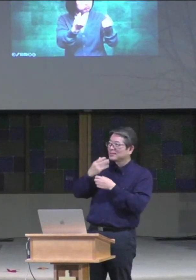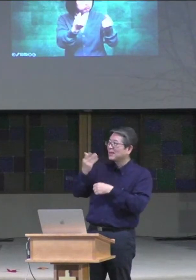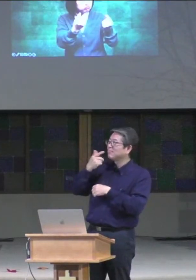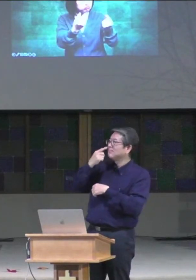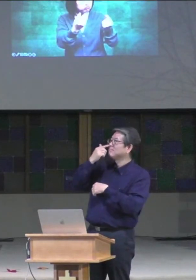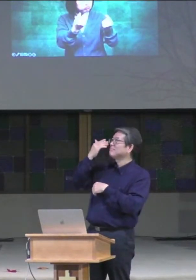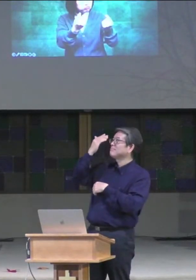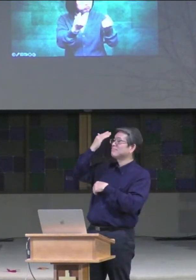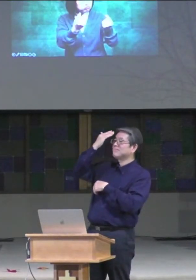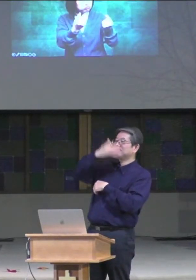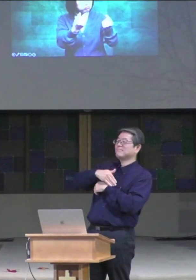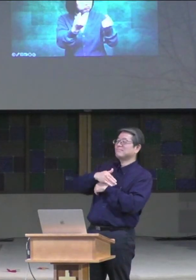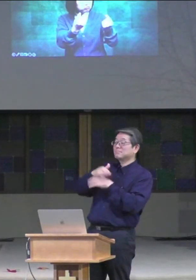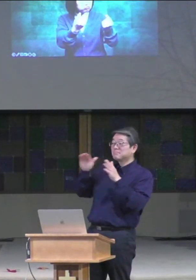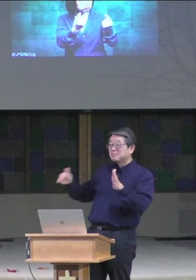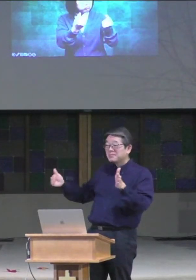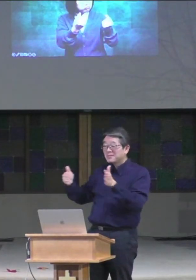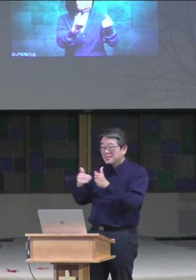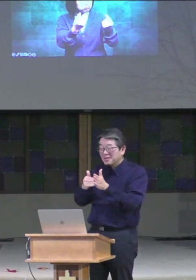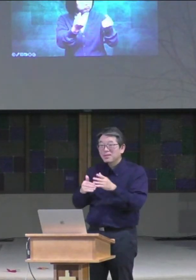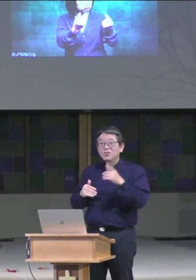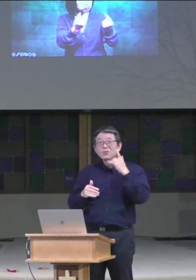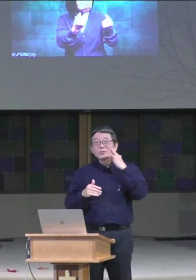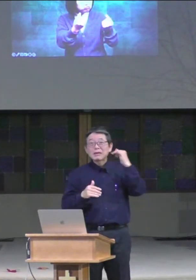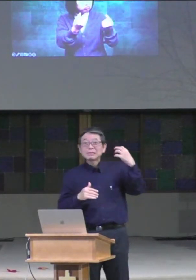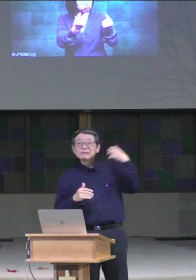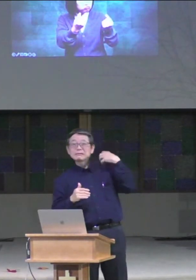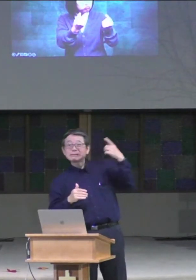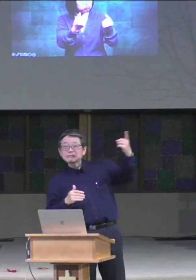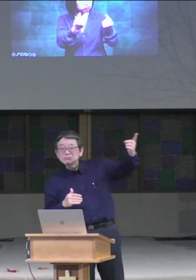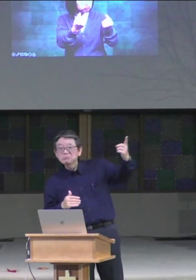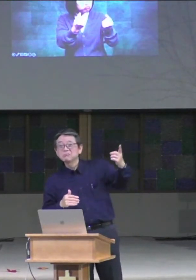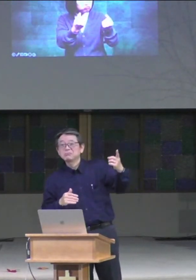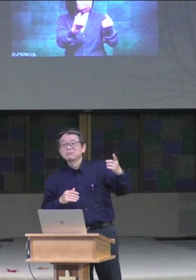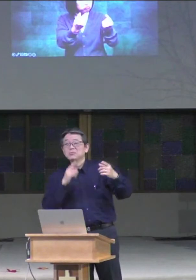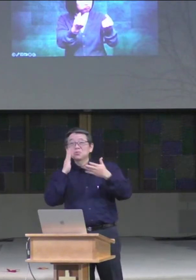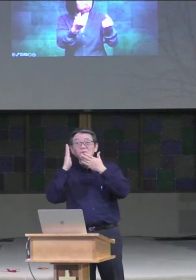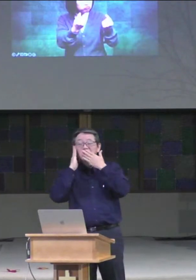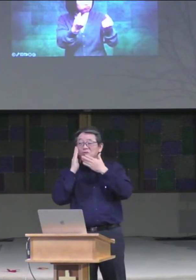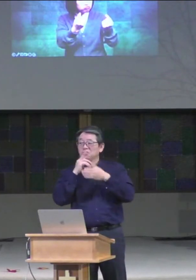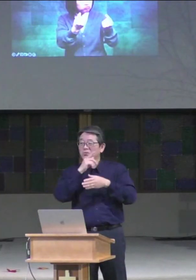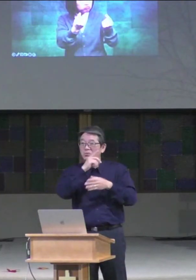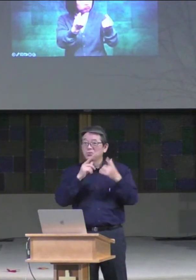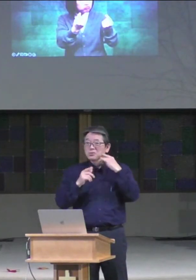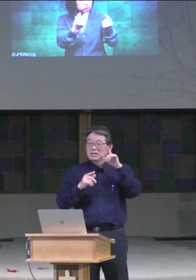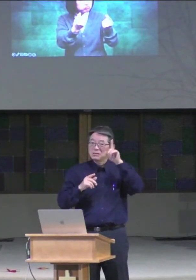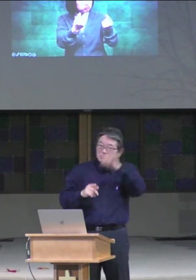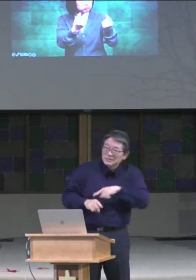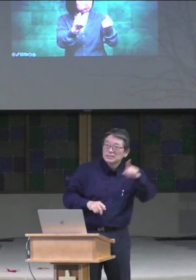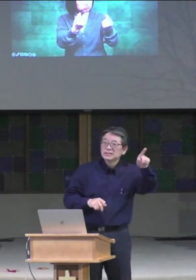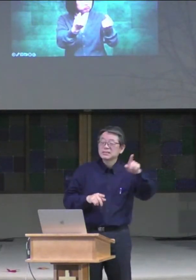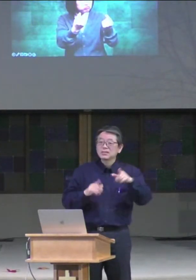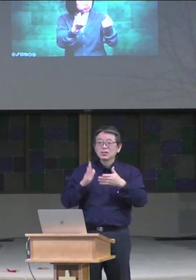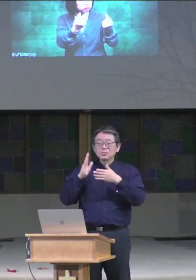way. I made you deaf. Until now, it's like, oh, my parents, it's their fault that I'm deaf. They were